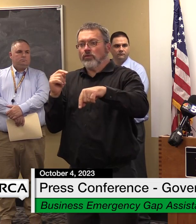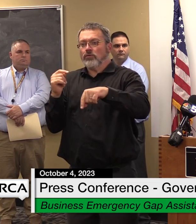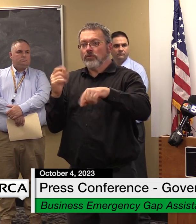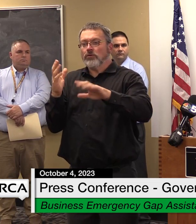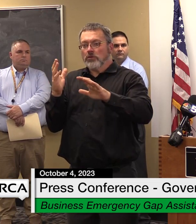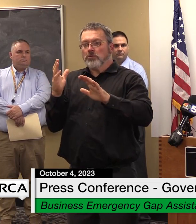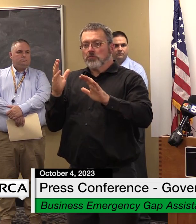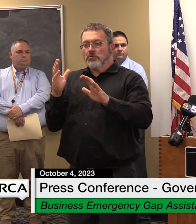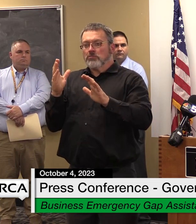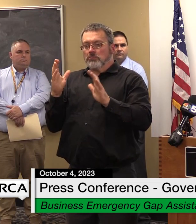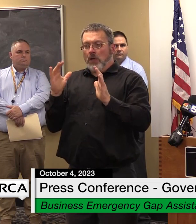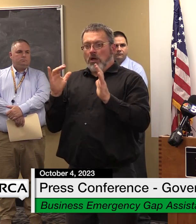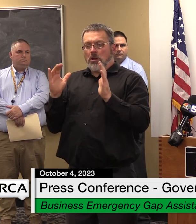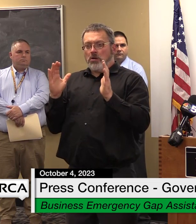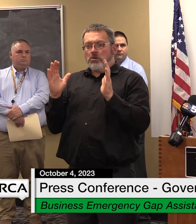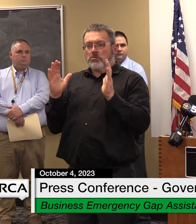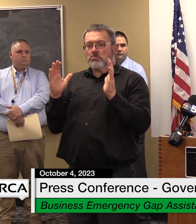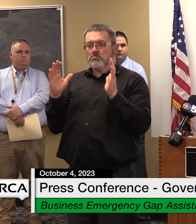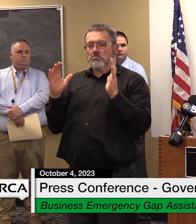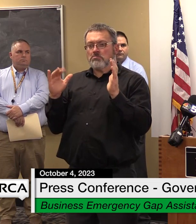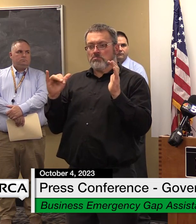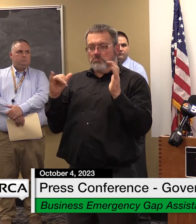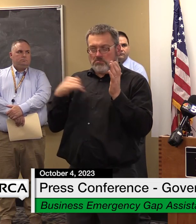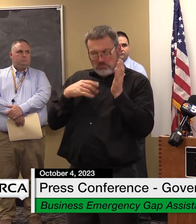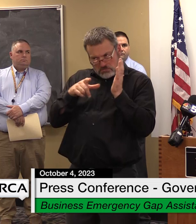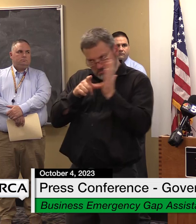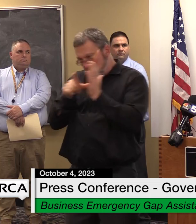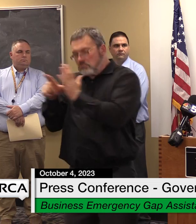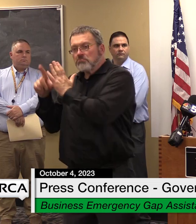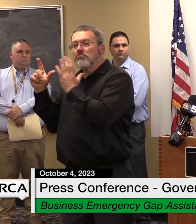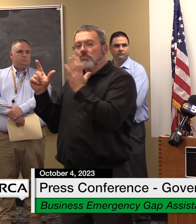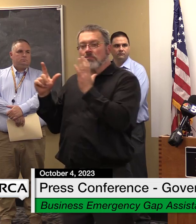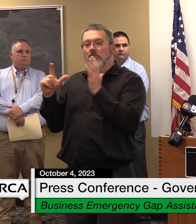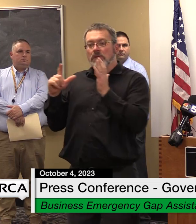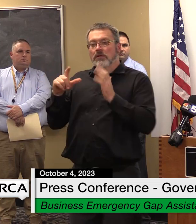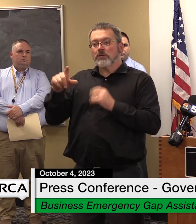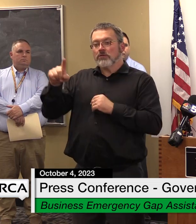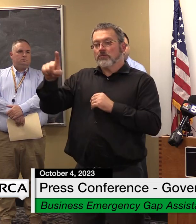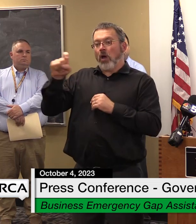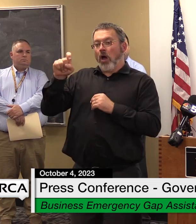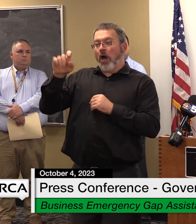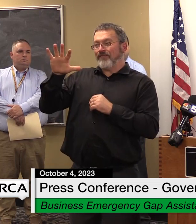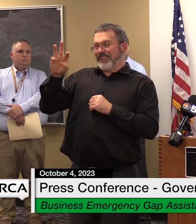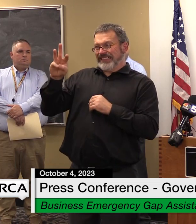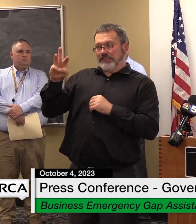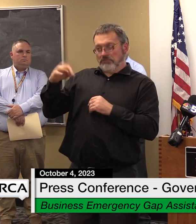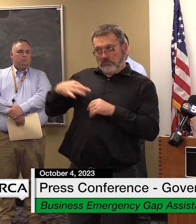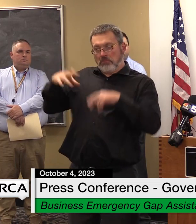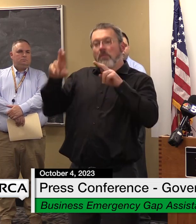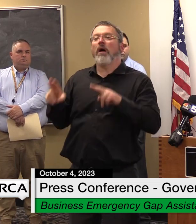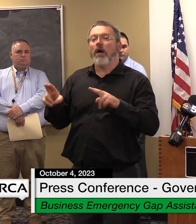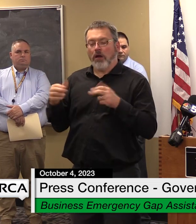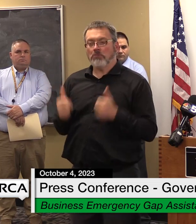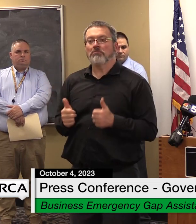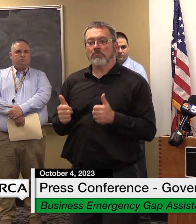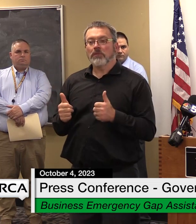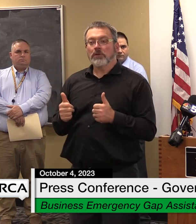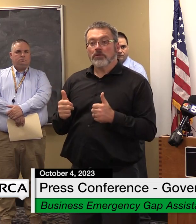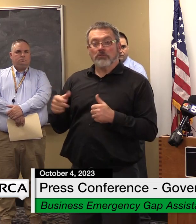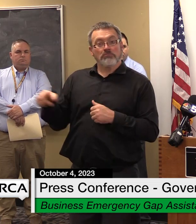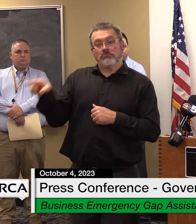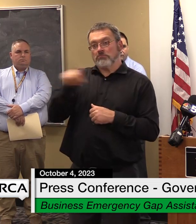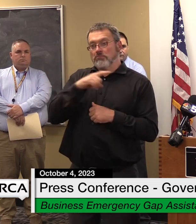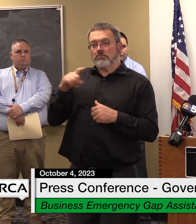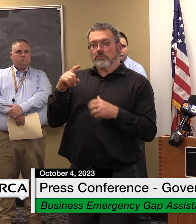we completed the analysis, 156 people applied for assistance, and of those 156 people,